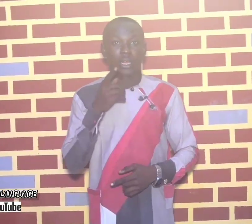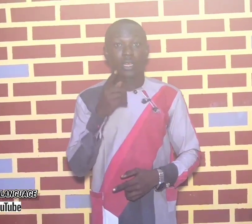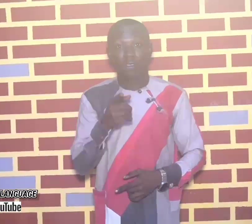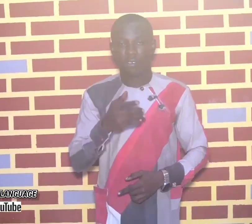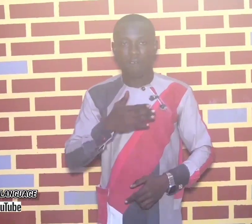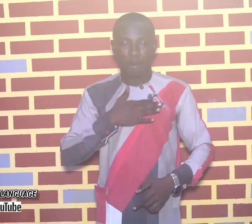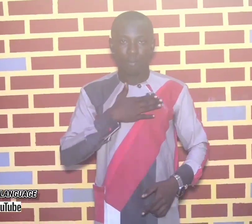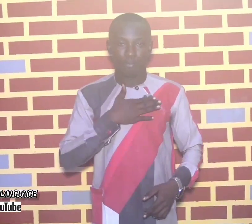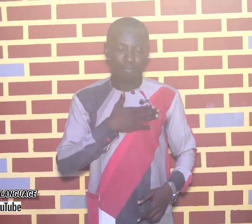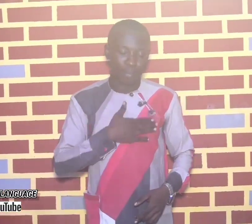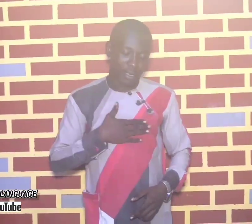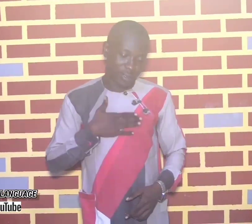This is the sign for please.